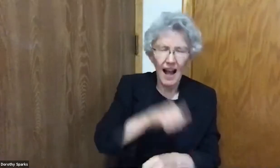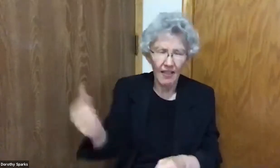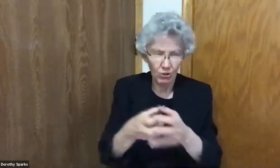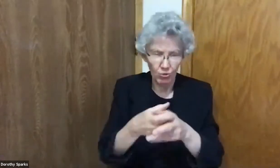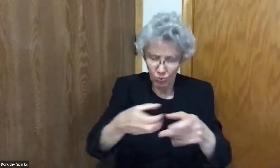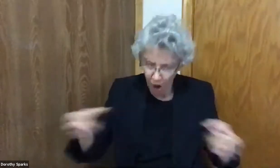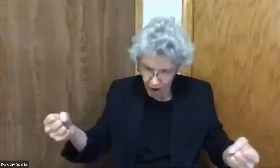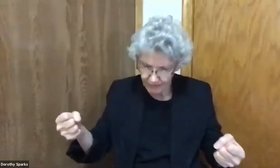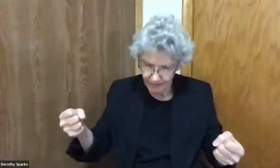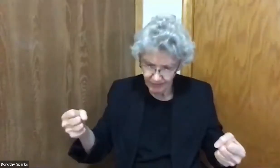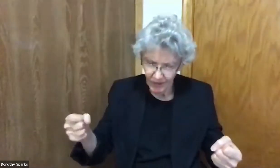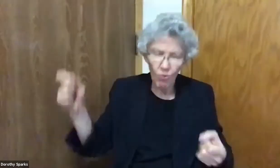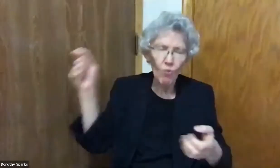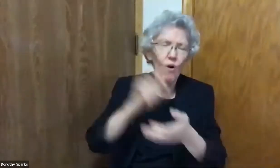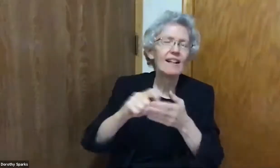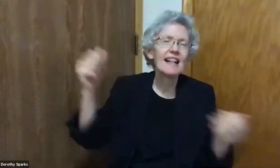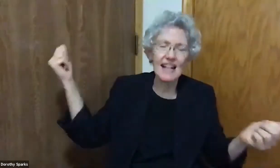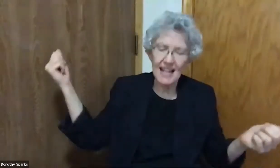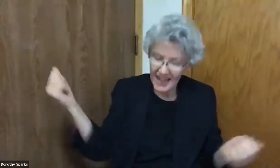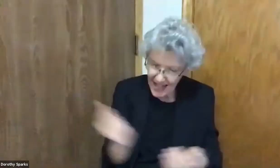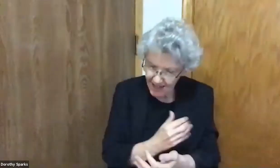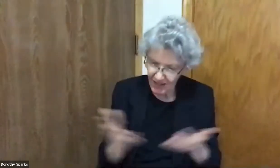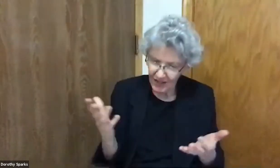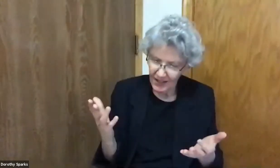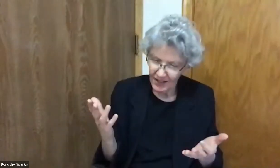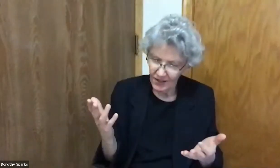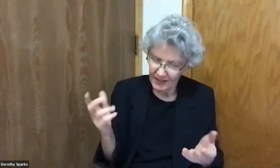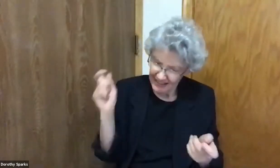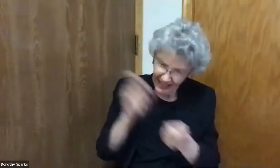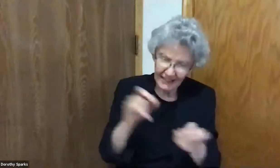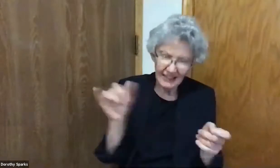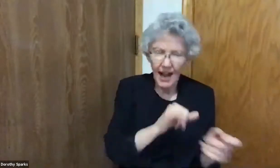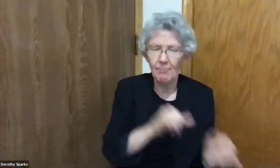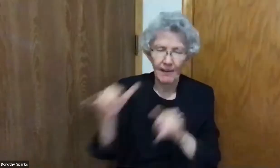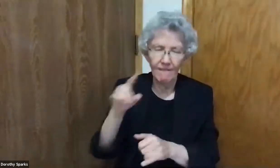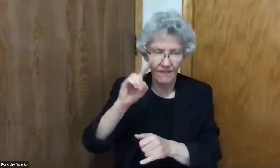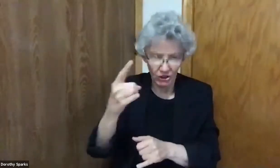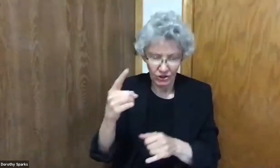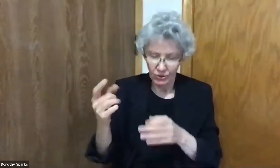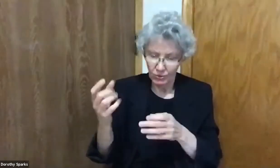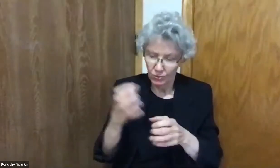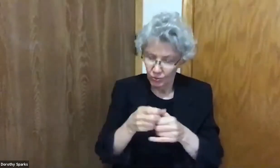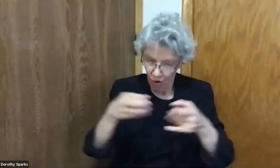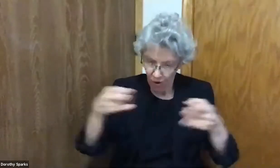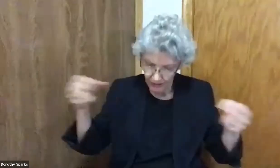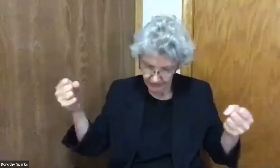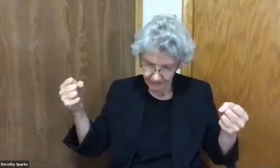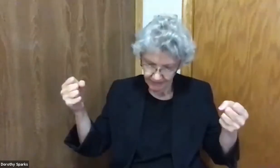to go and get another scroll and write down everything that had been on the first one.